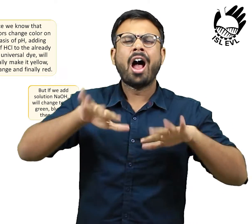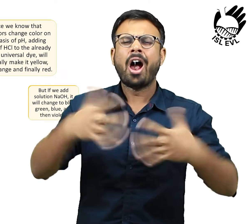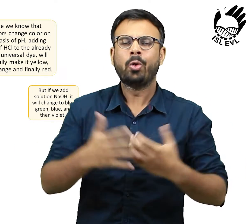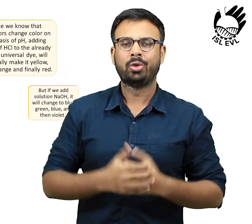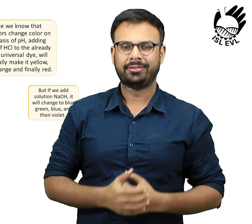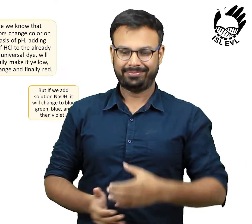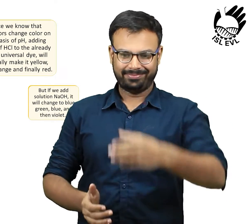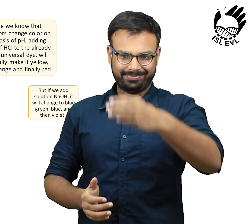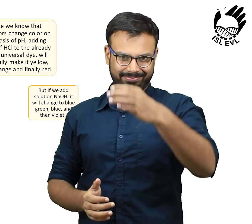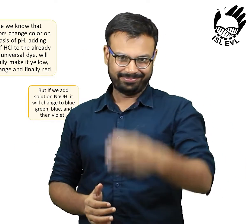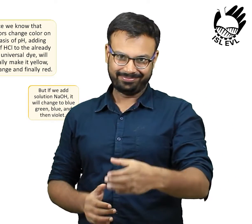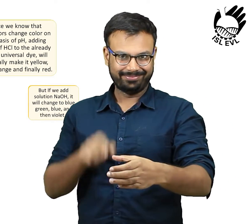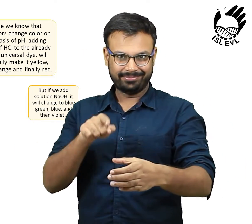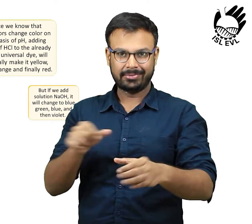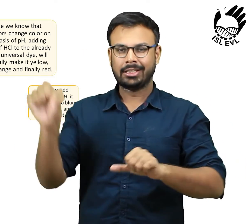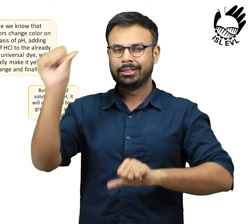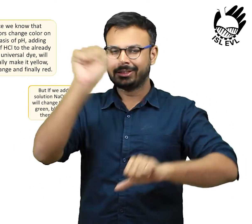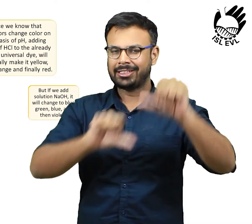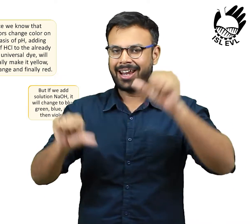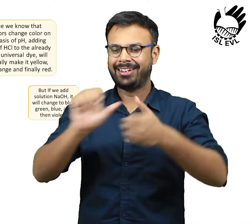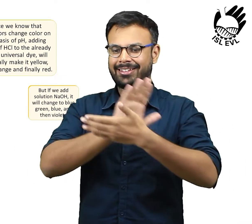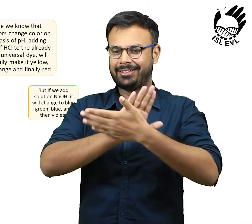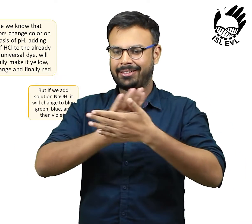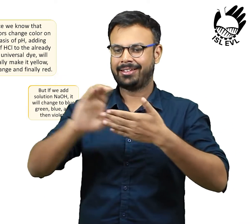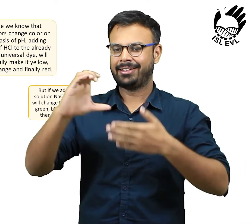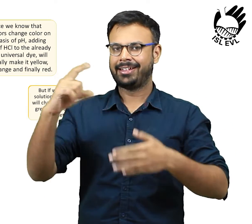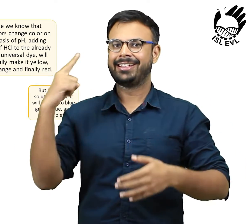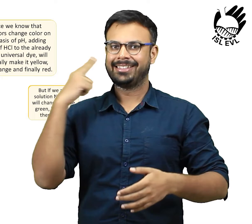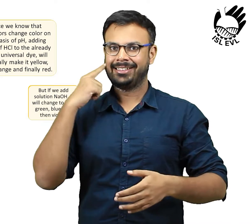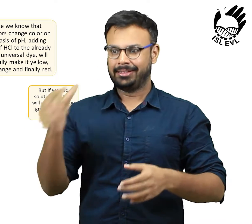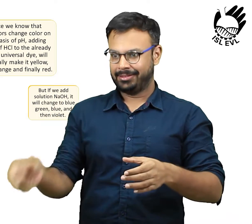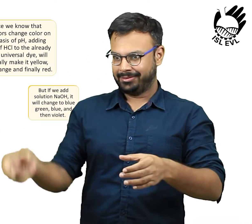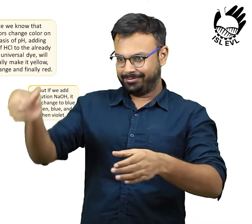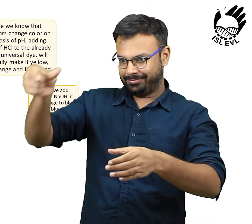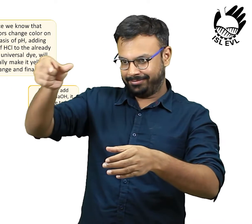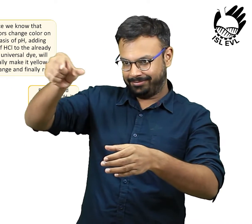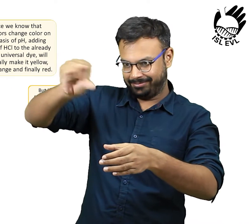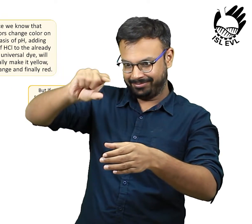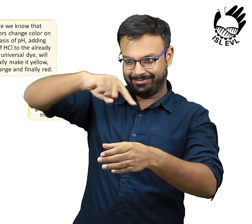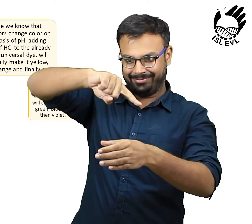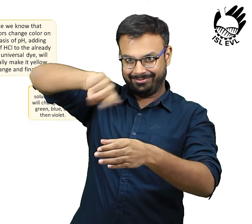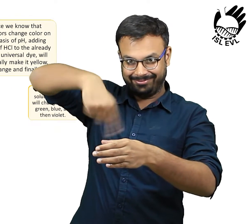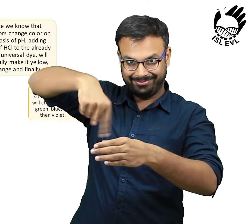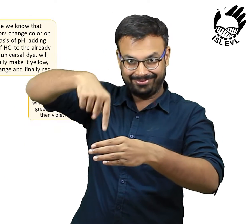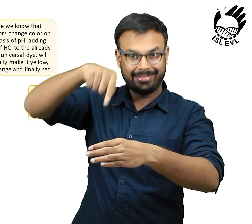that will allow us to make the same color each time we require. But how?